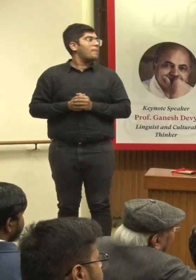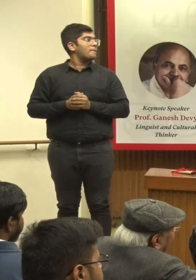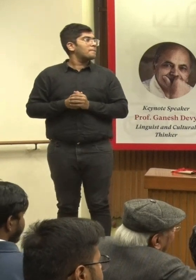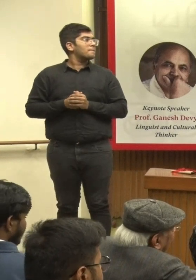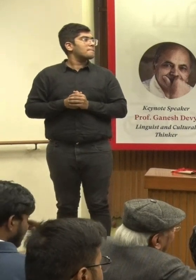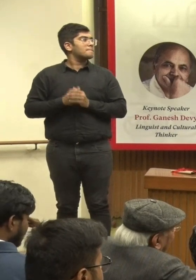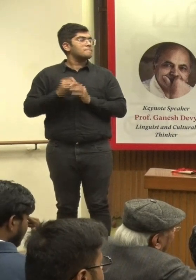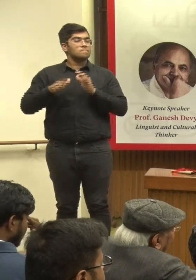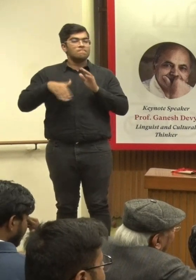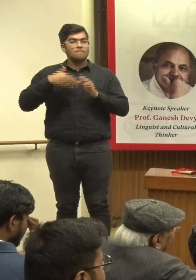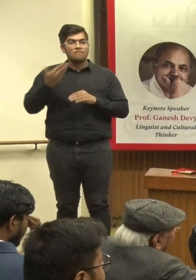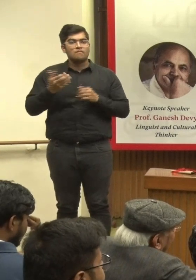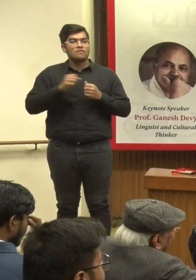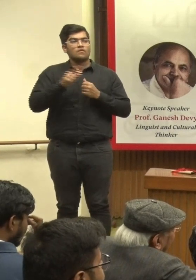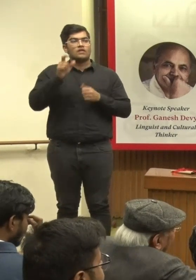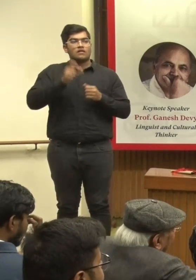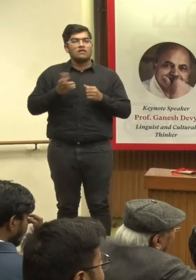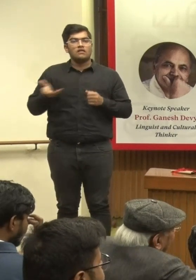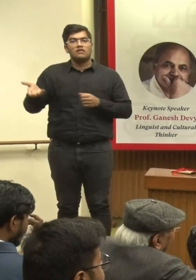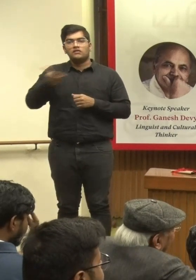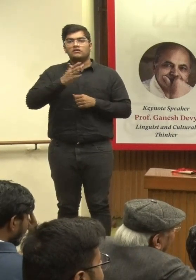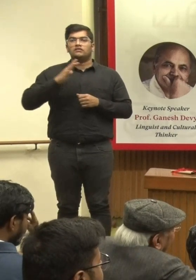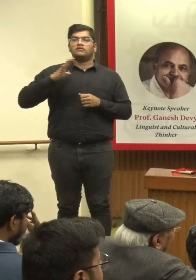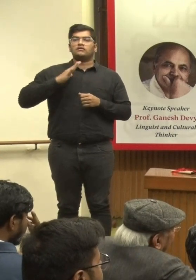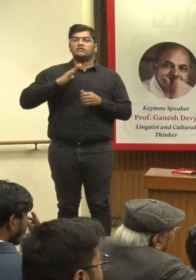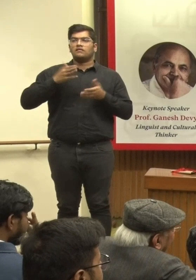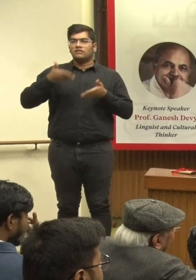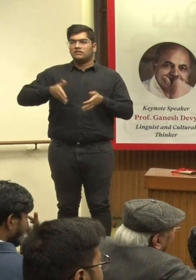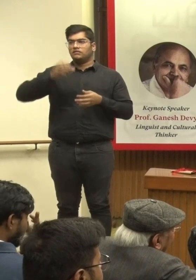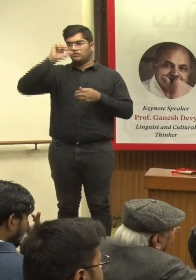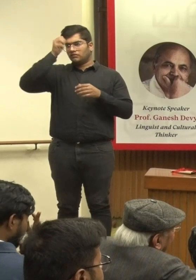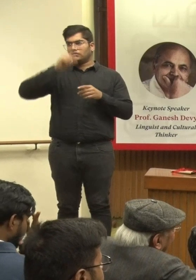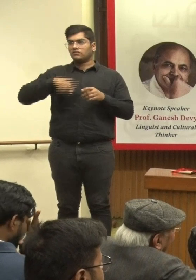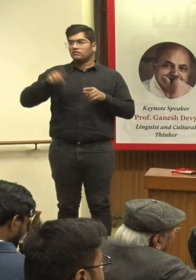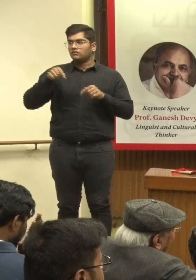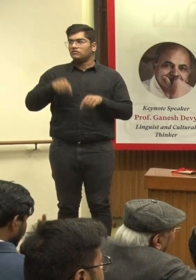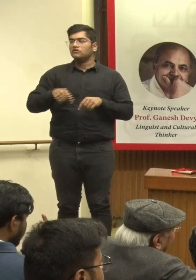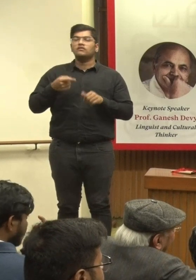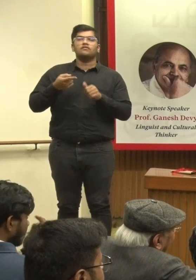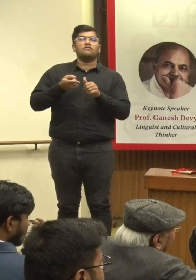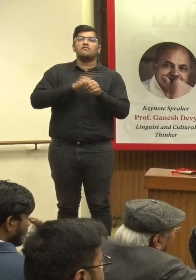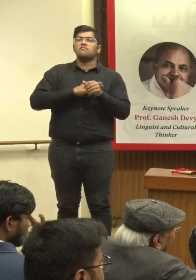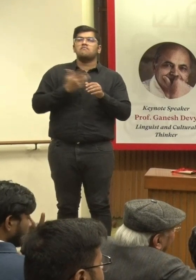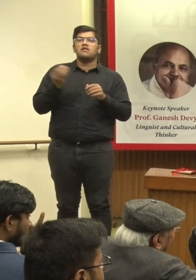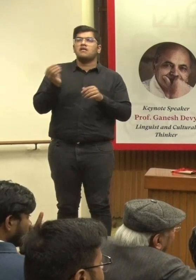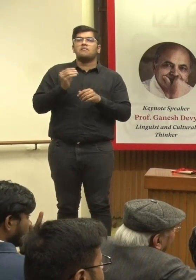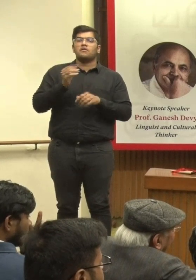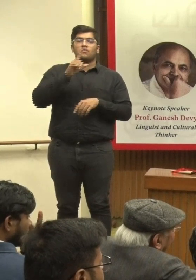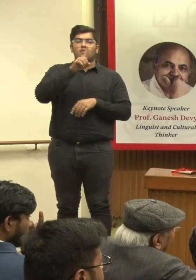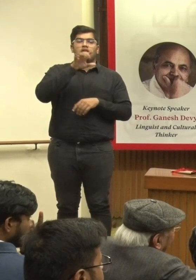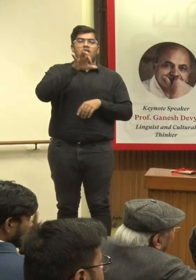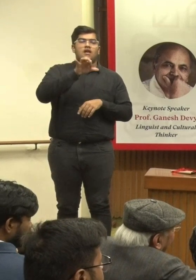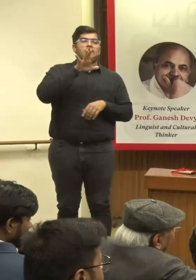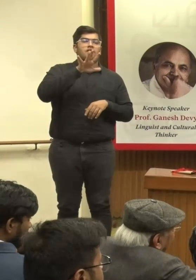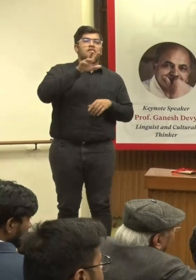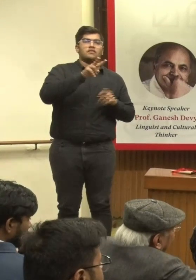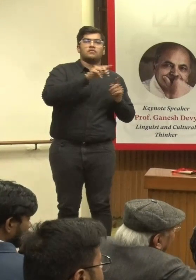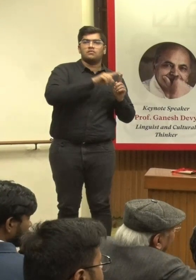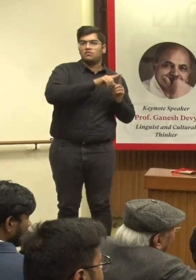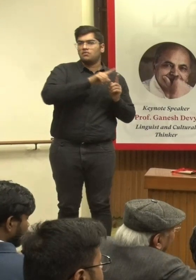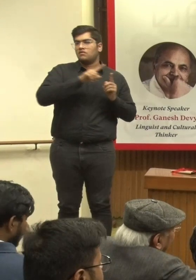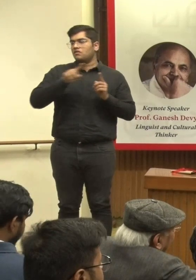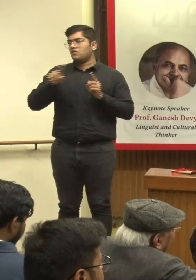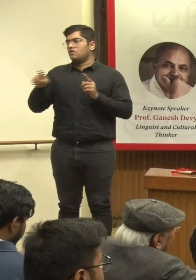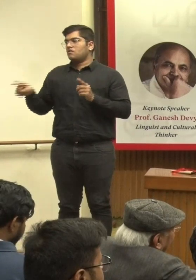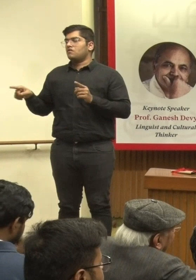they are waiting in this country for the last, from 1952 till